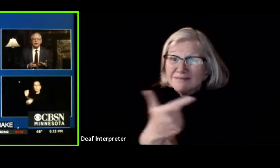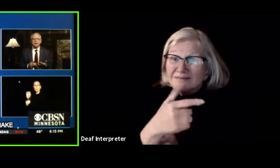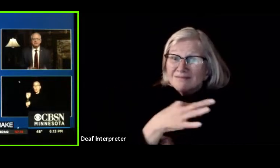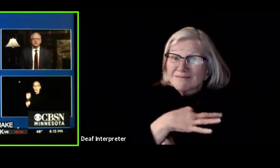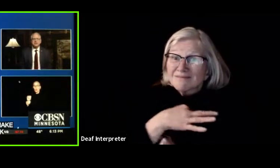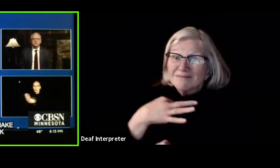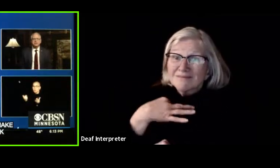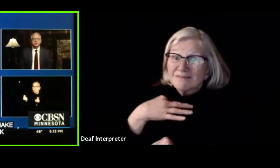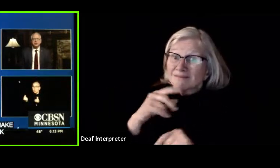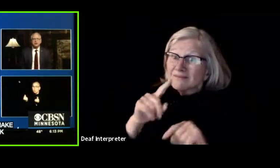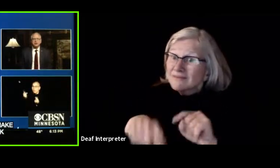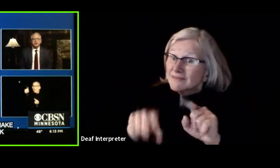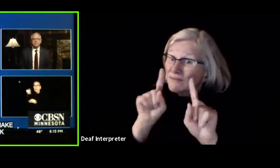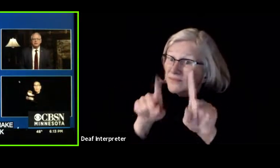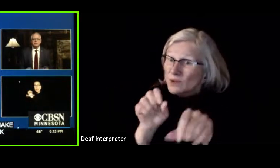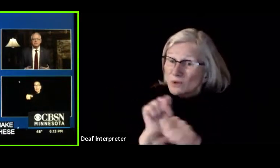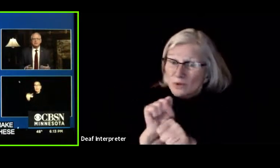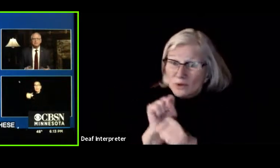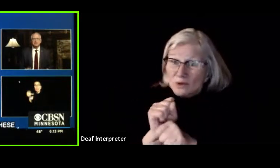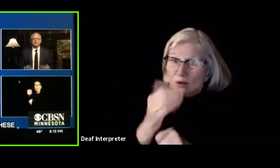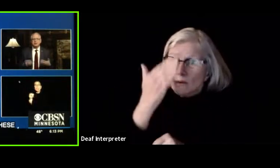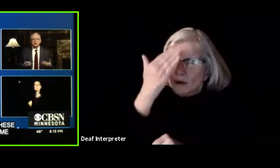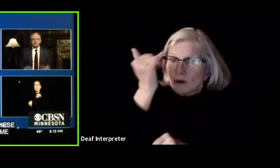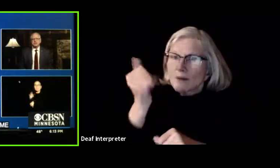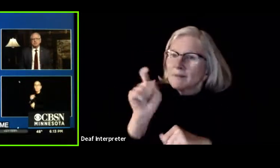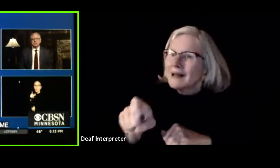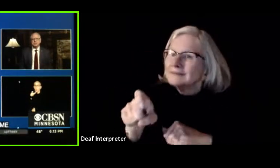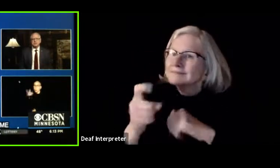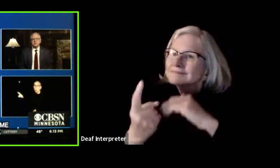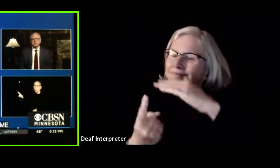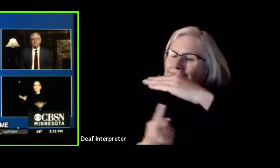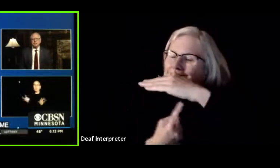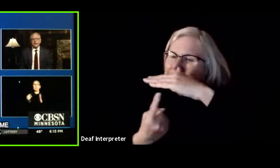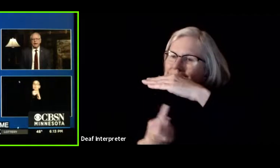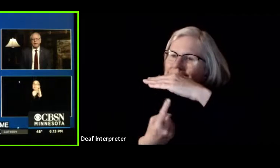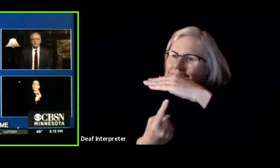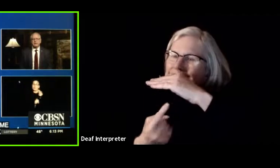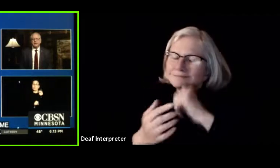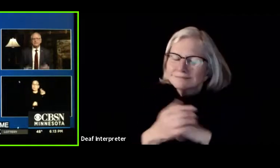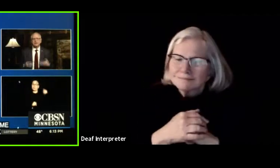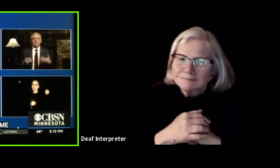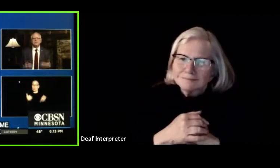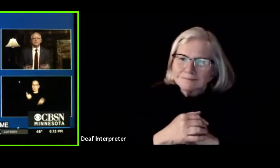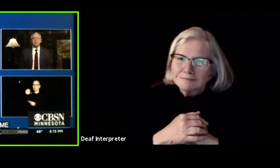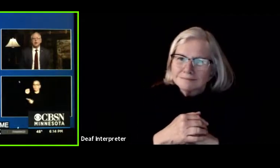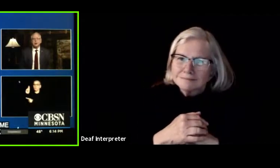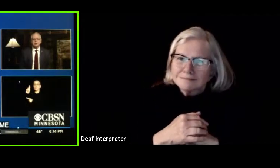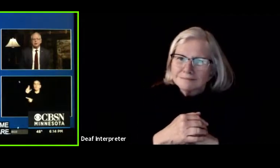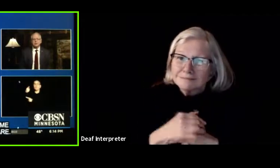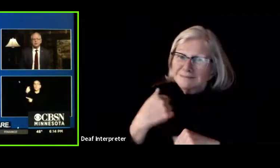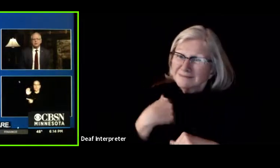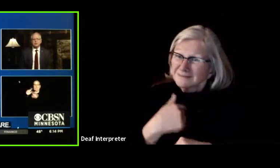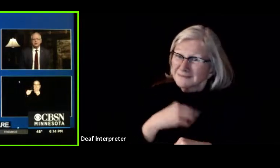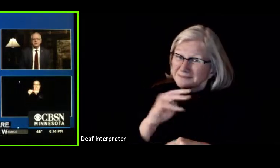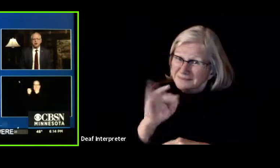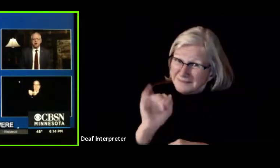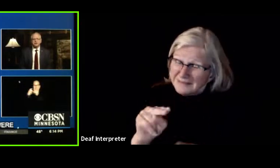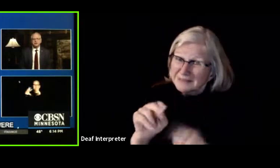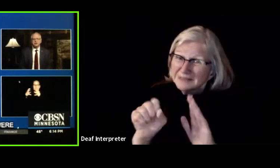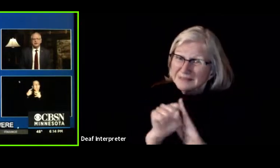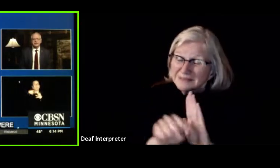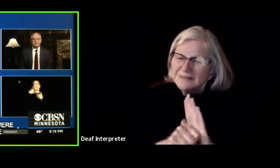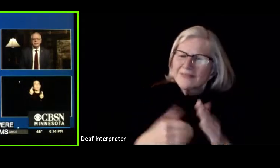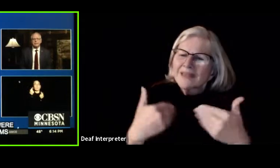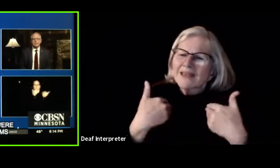care. Now, in the state of Minnesota, we've been able to provide surge teams to be able to care for that. We've activated over 400 Minnesota National Guard